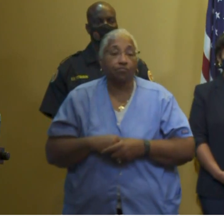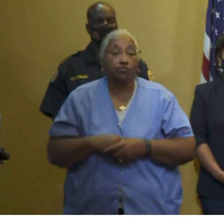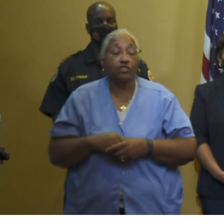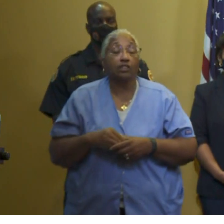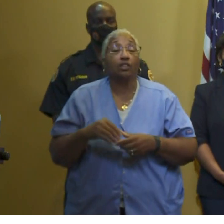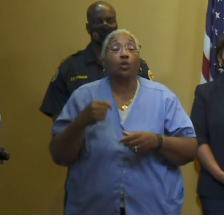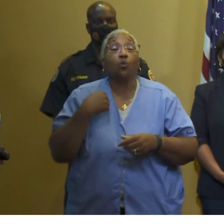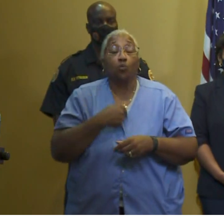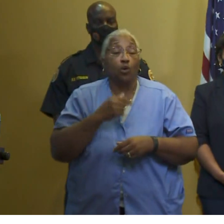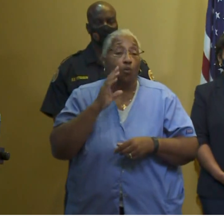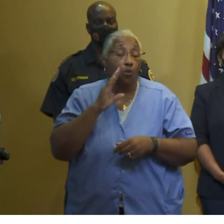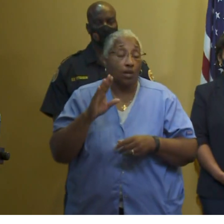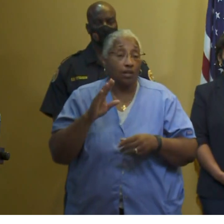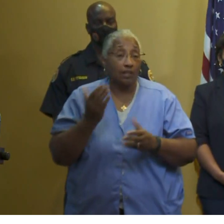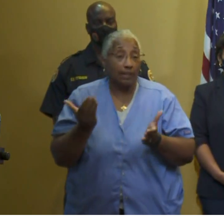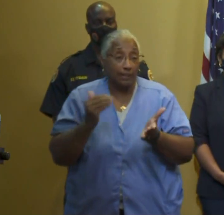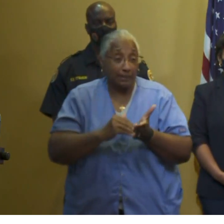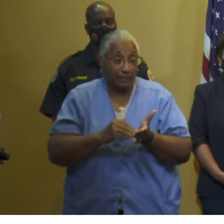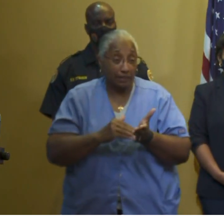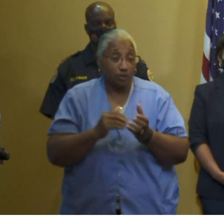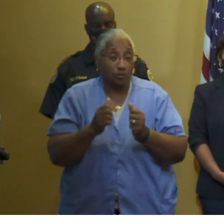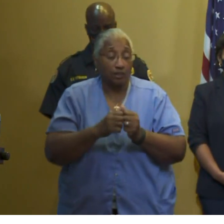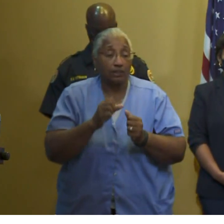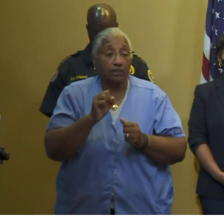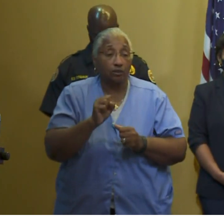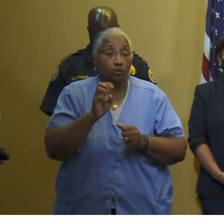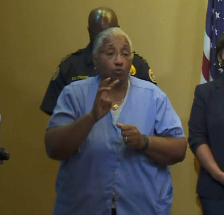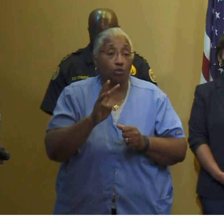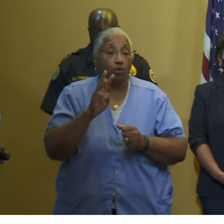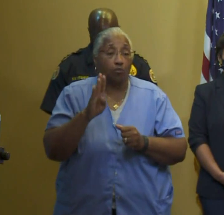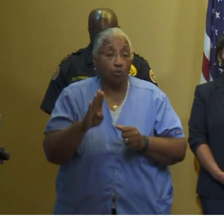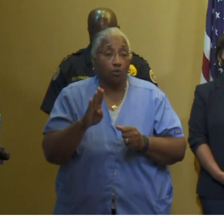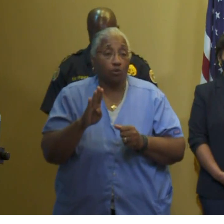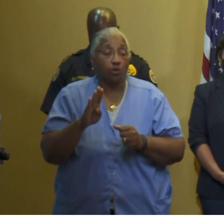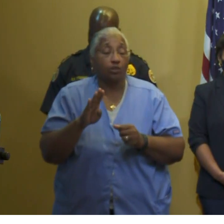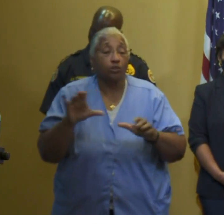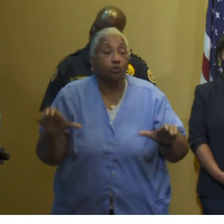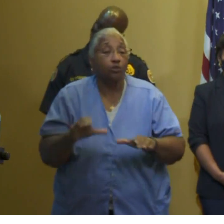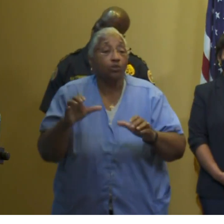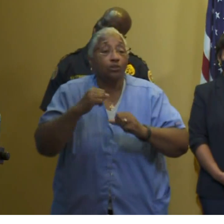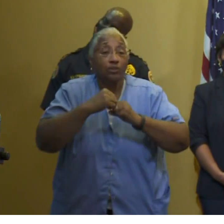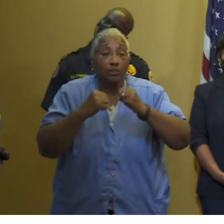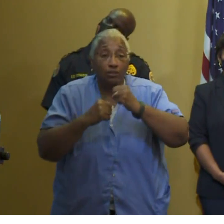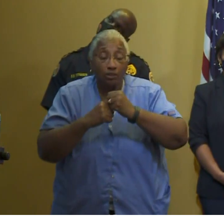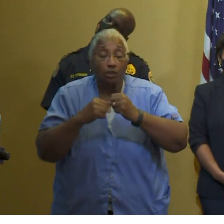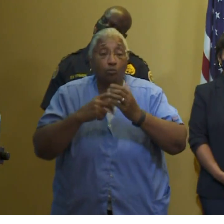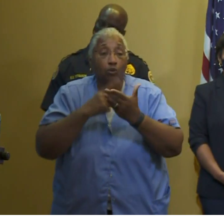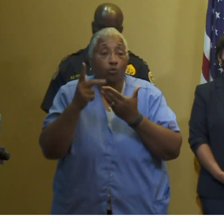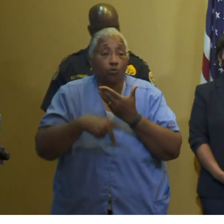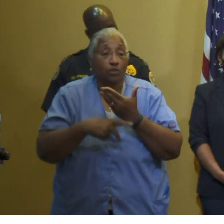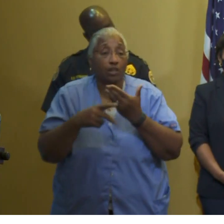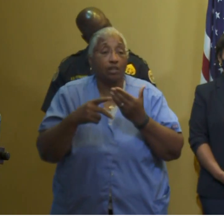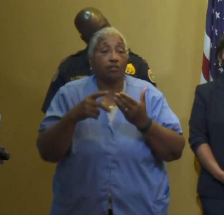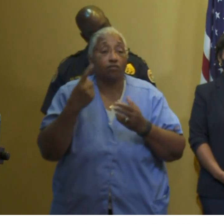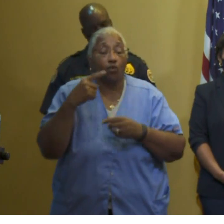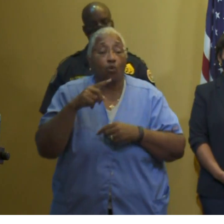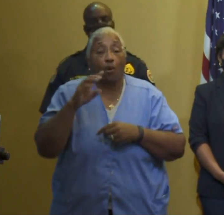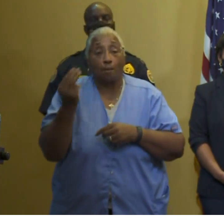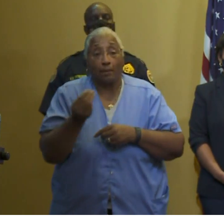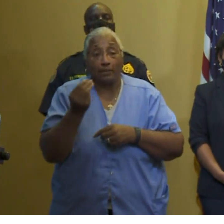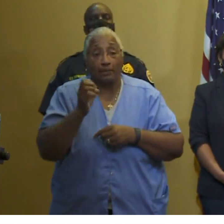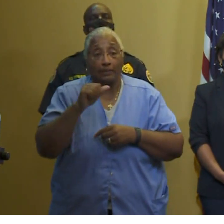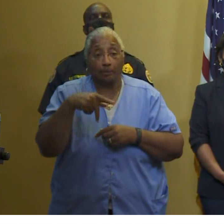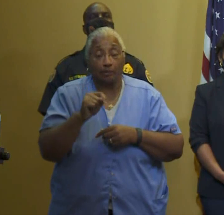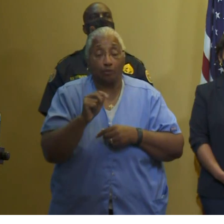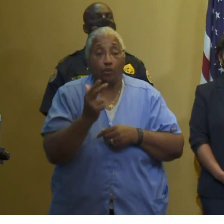We will resume work on the Sewage and Water Board and DPW Joint Infrastructure Program. We're tracking for this Monday, September 13th.